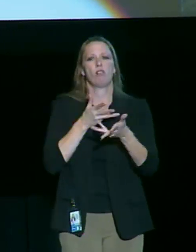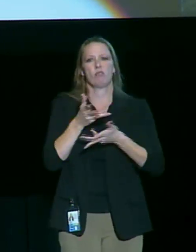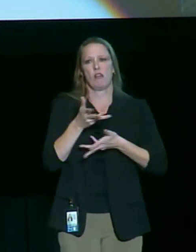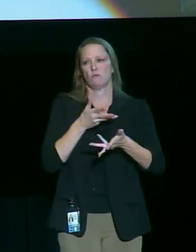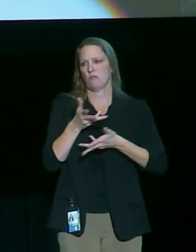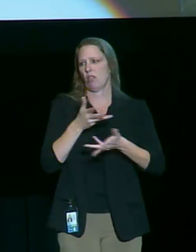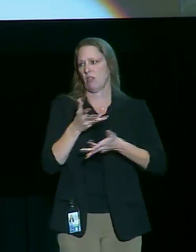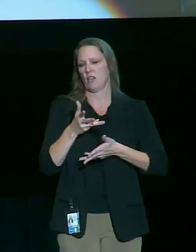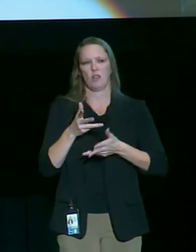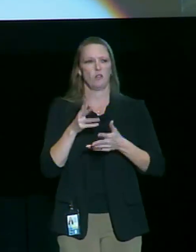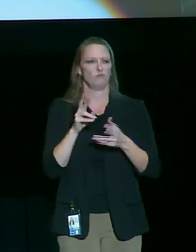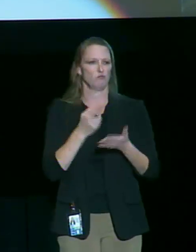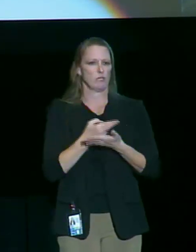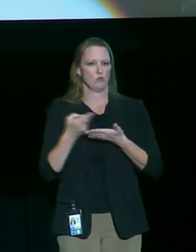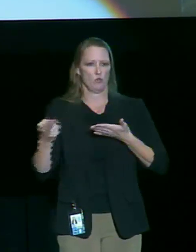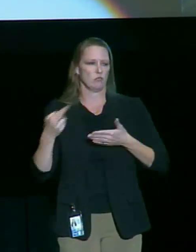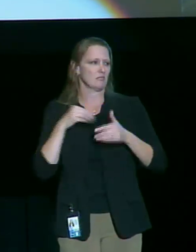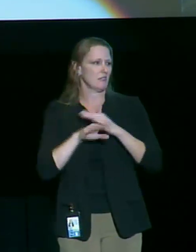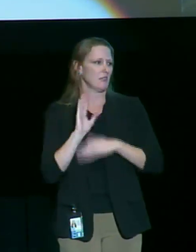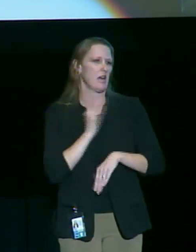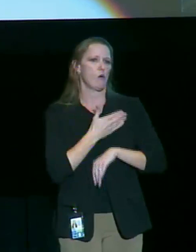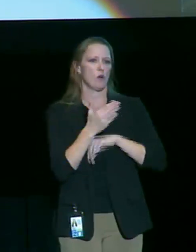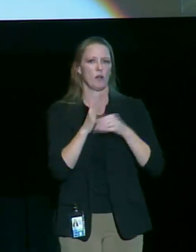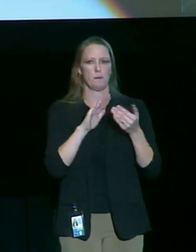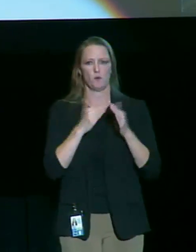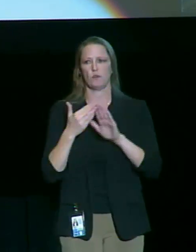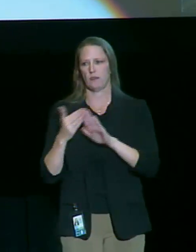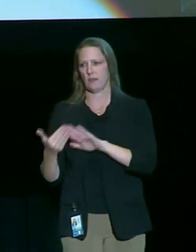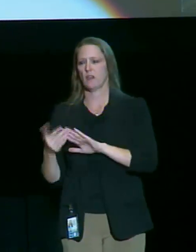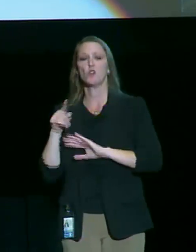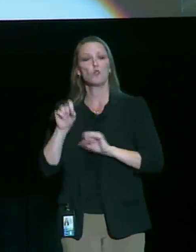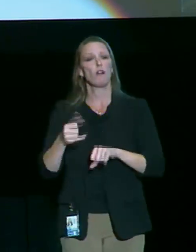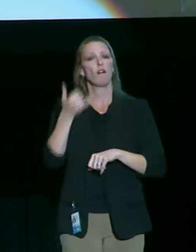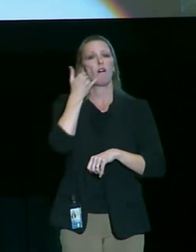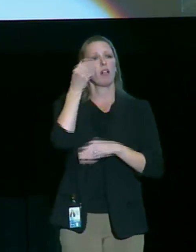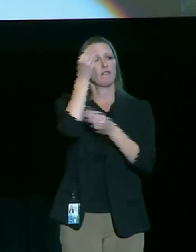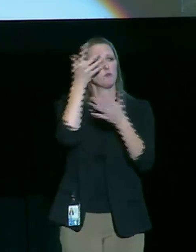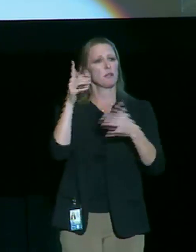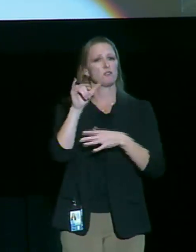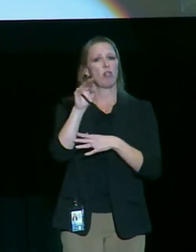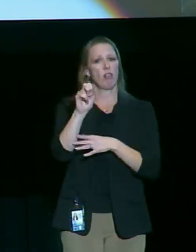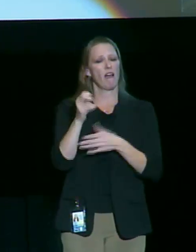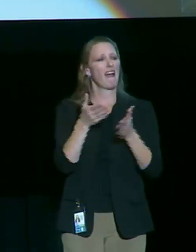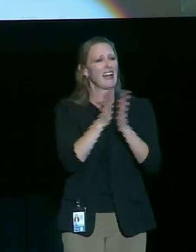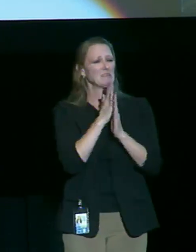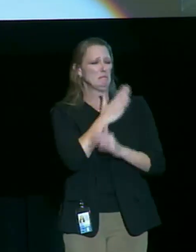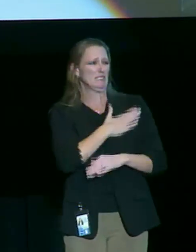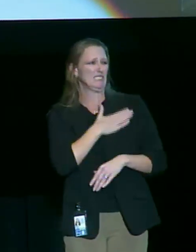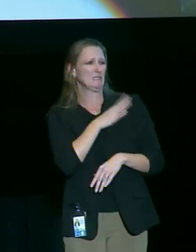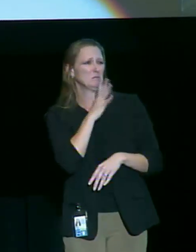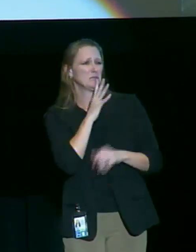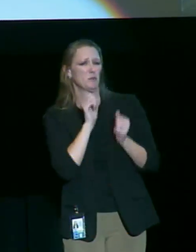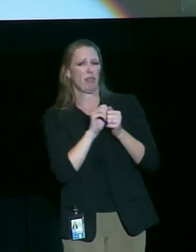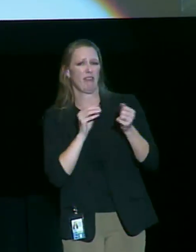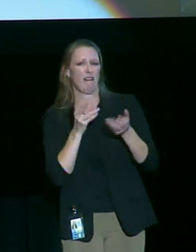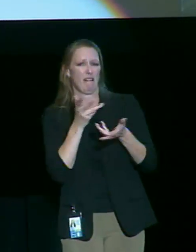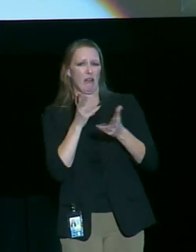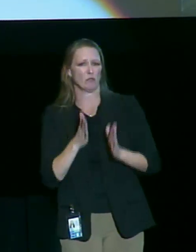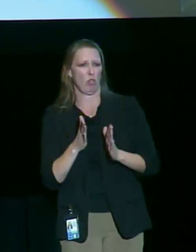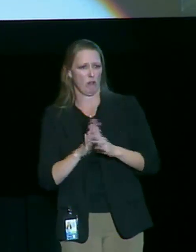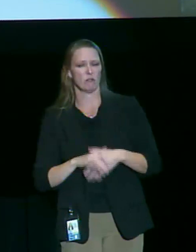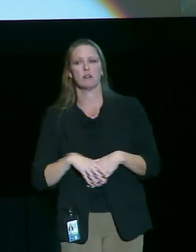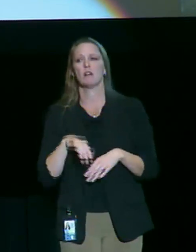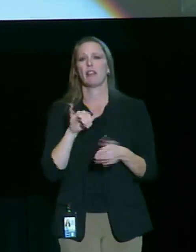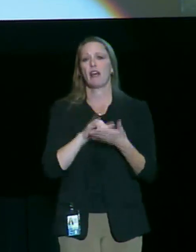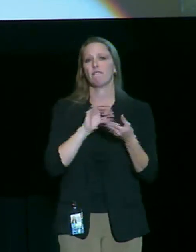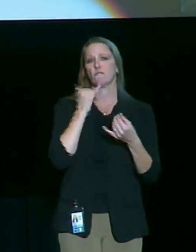community. You can call the information line and request to speak with a counselor. That number